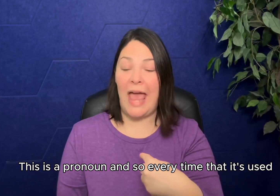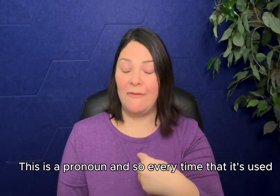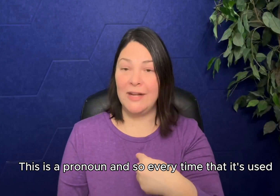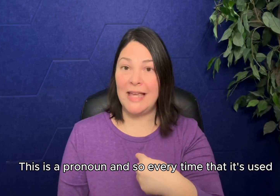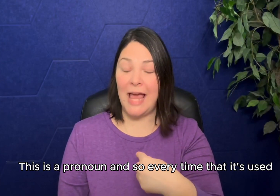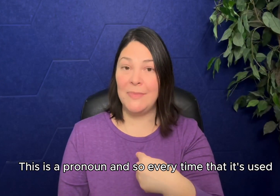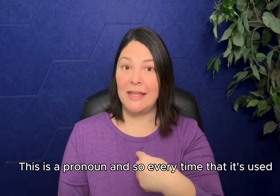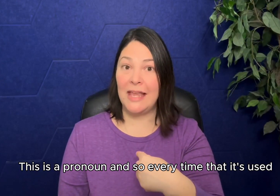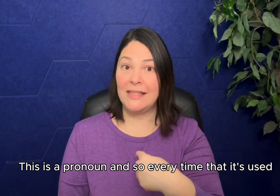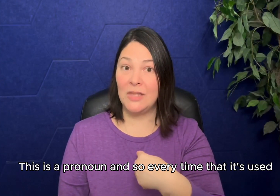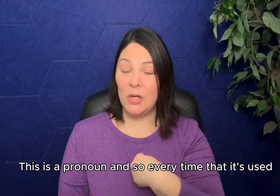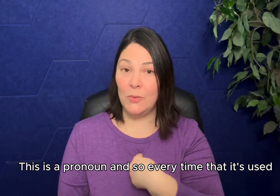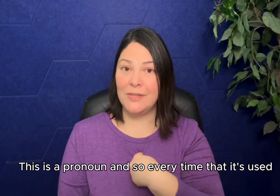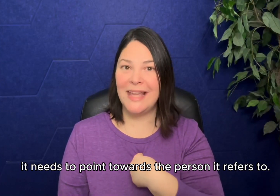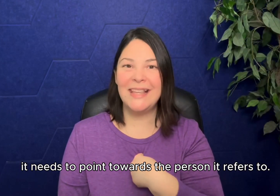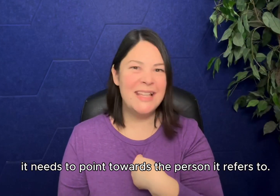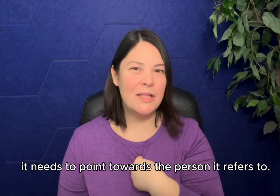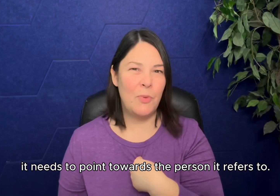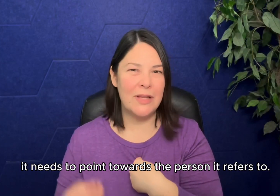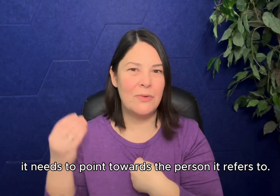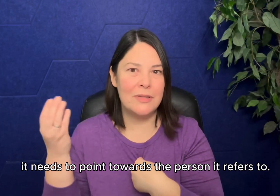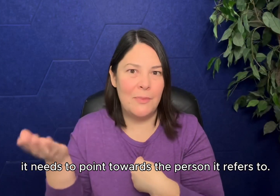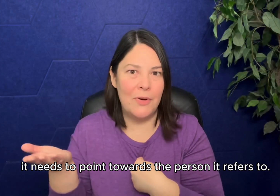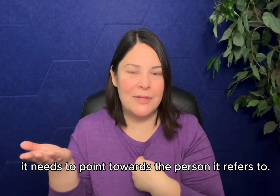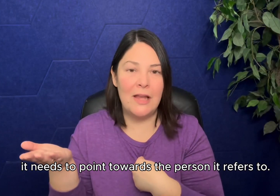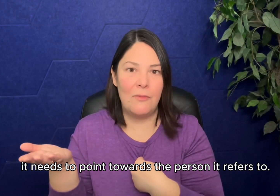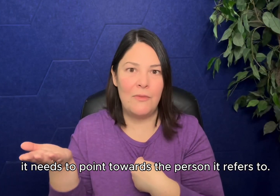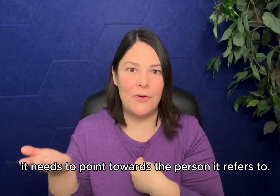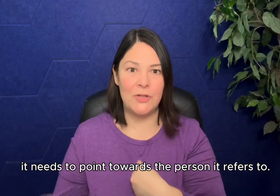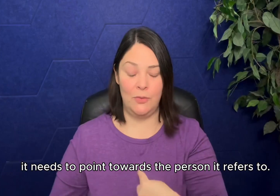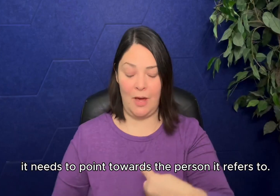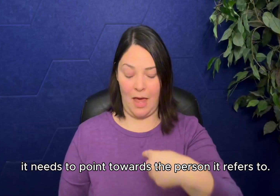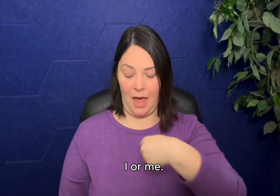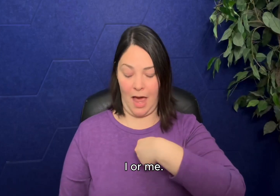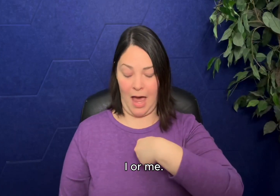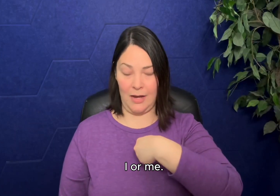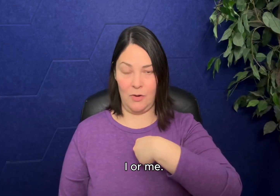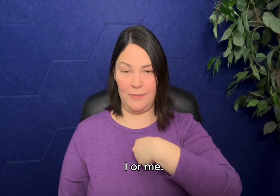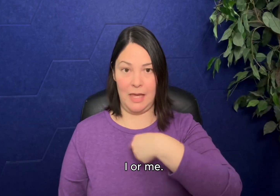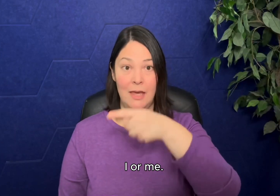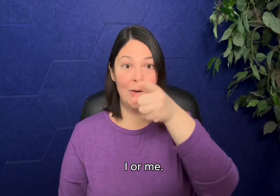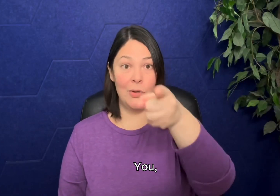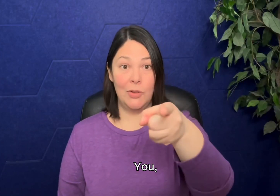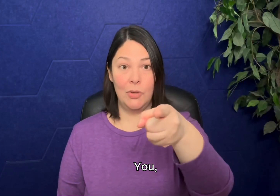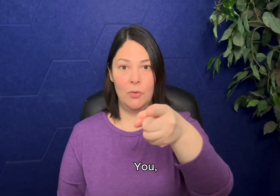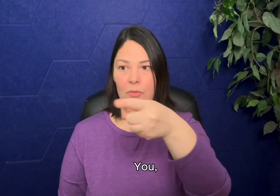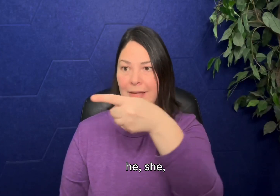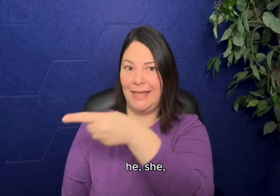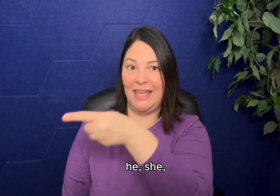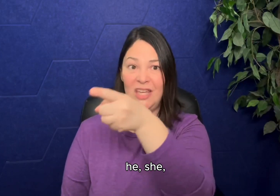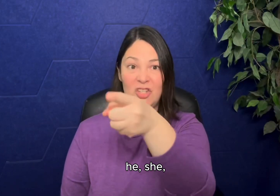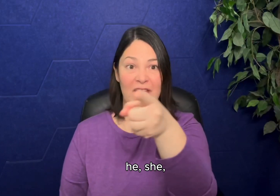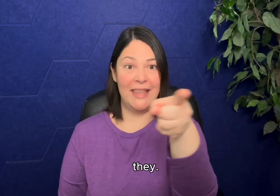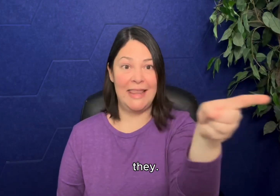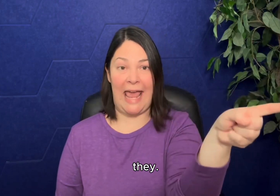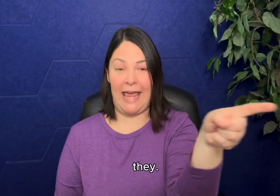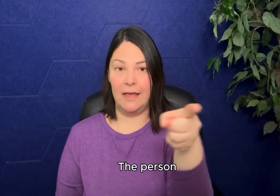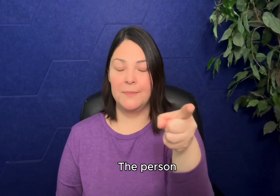every time that it's used, it needs to point towards the person it refers to. I or me, you, he, she, they.